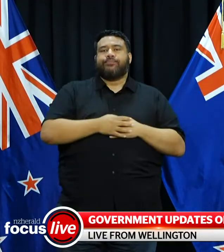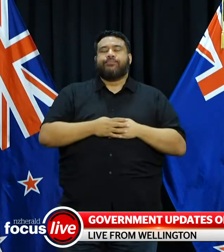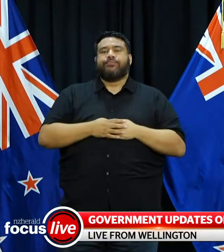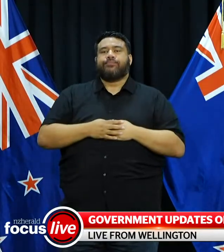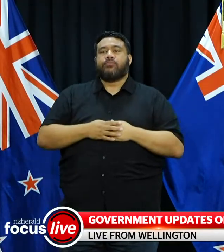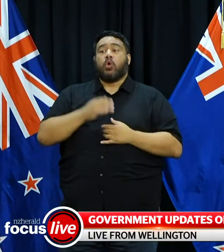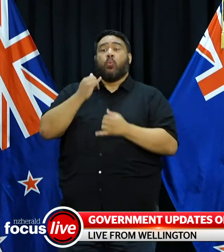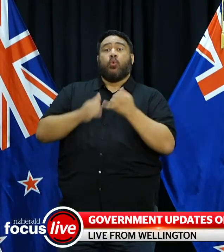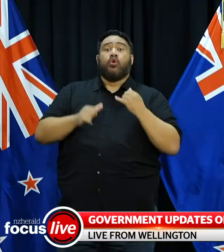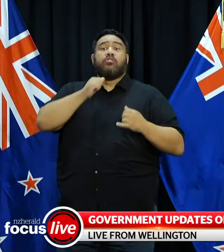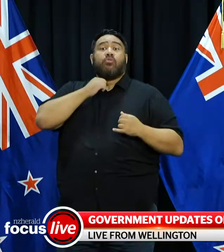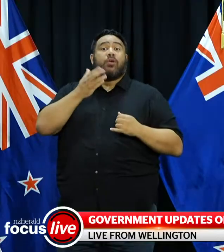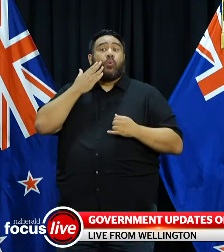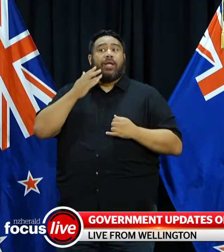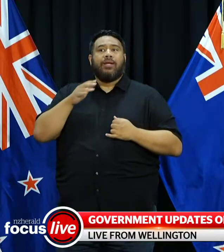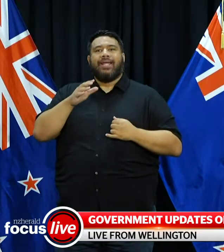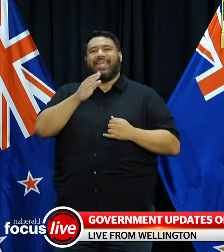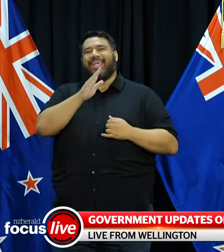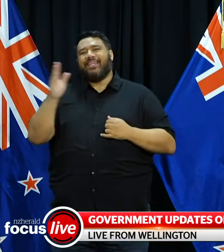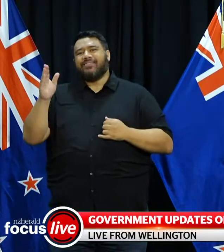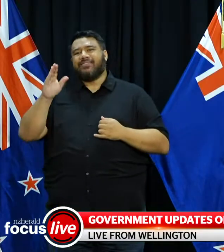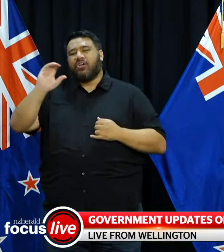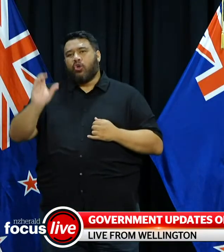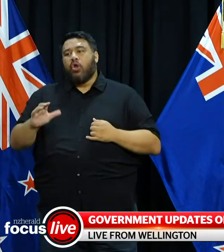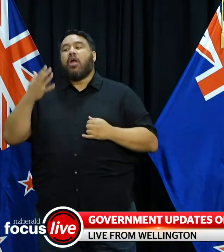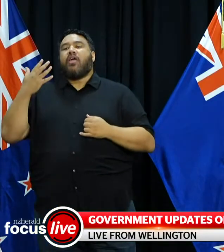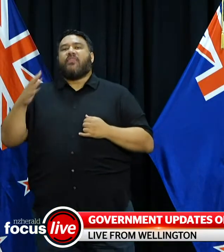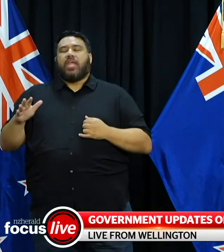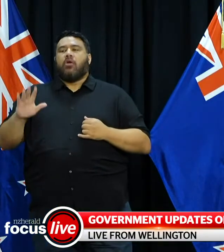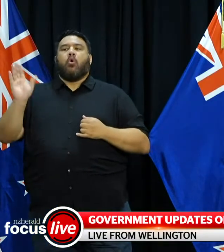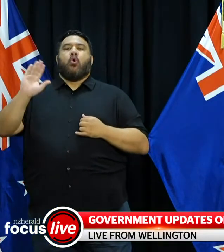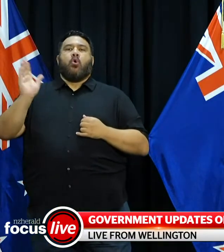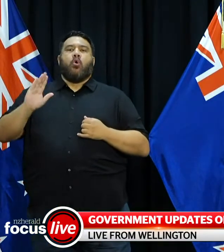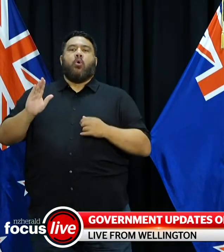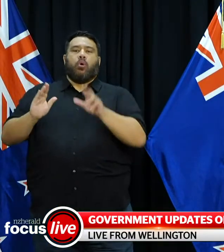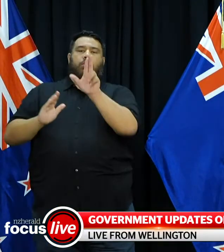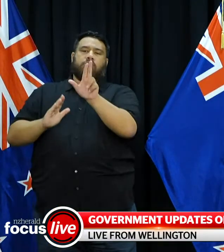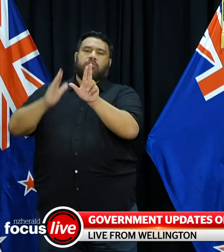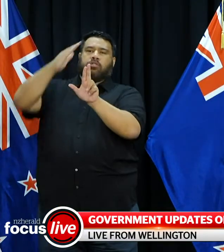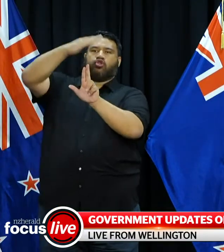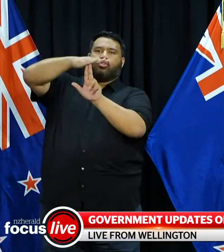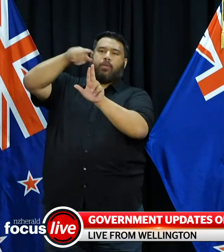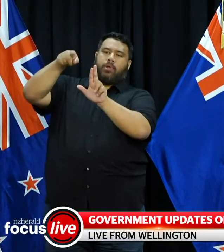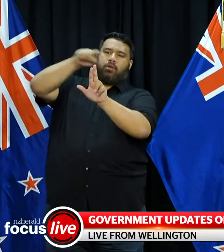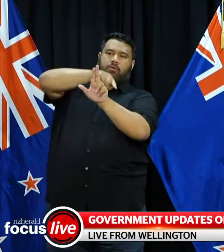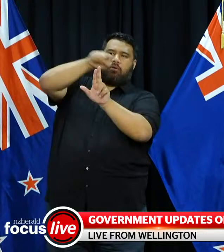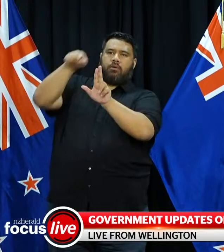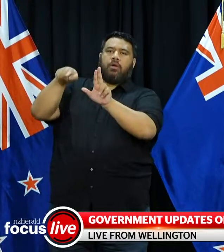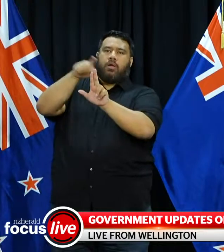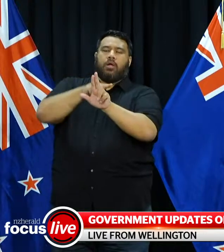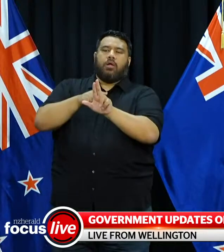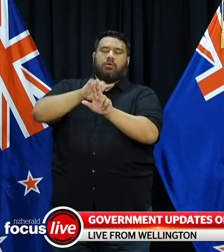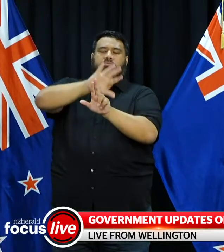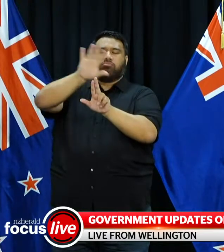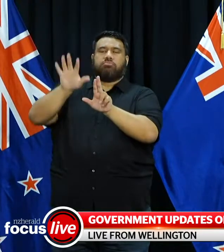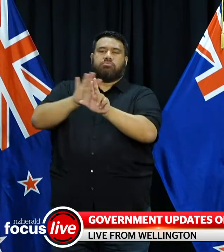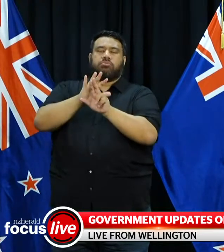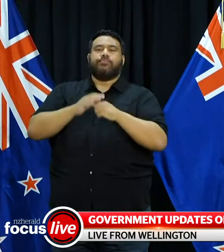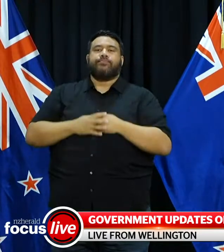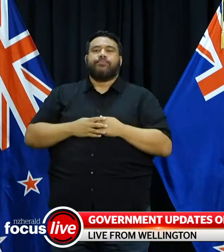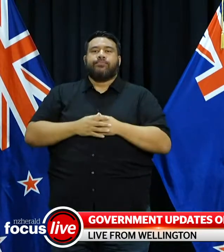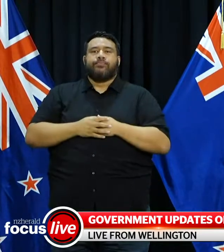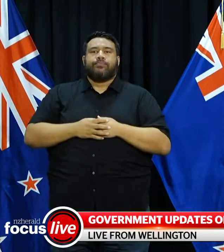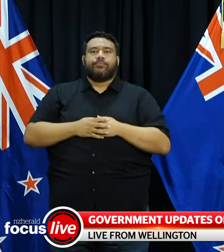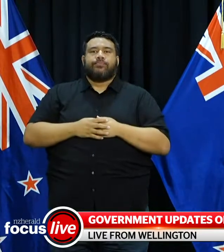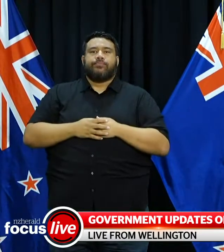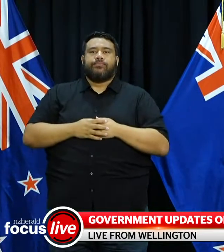North Island. The warning was then extended to include the top of the west coast of the North Island. Only those in areas under land threat